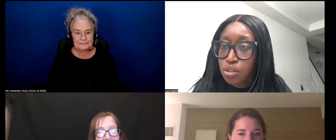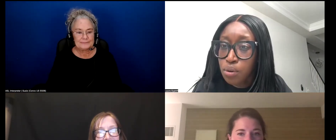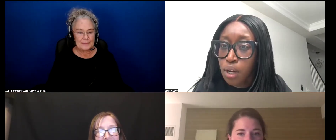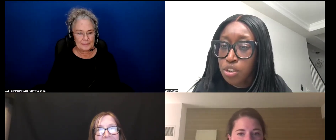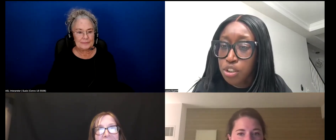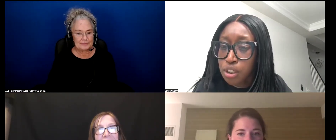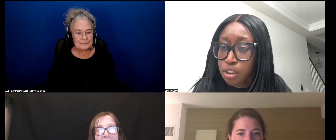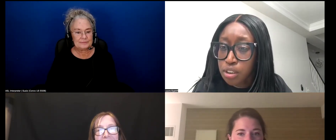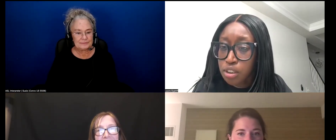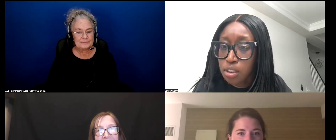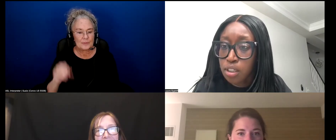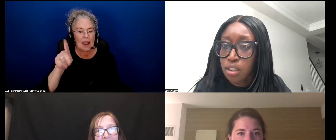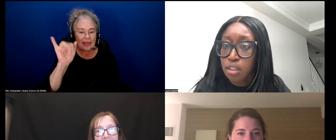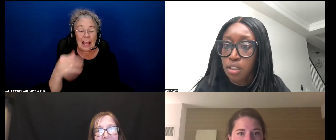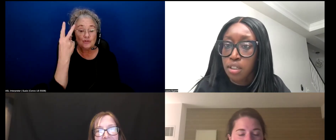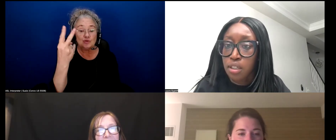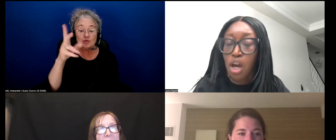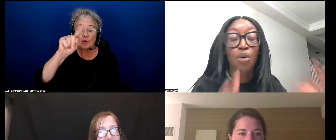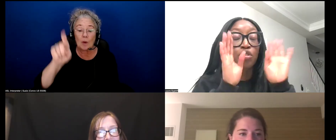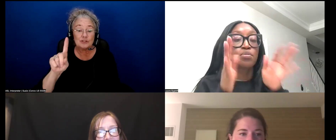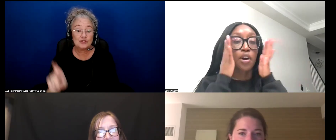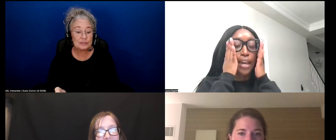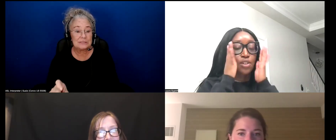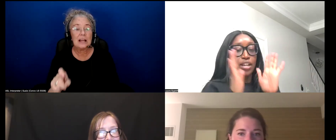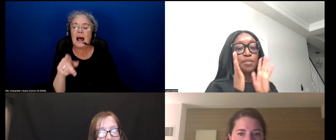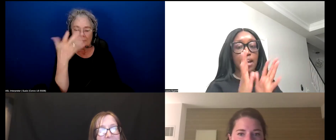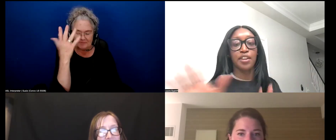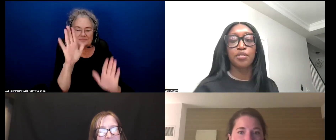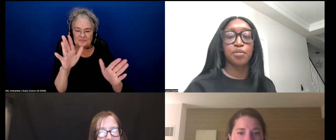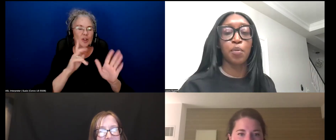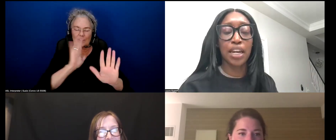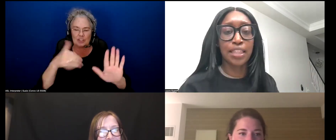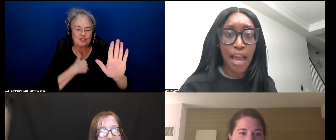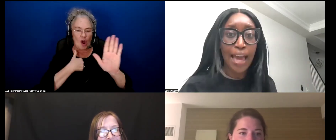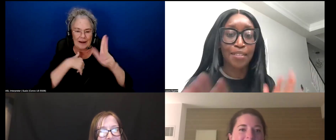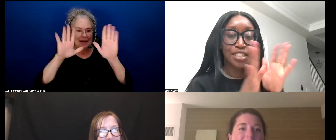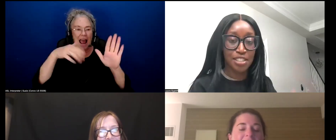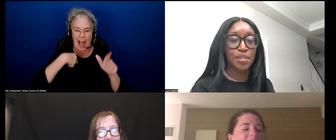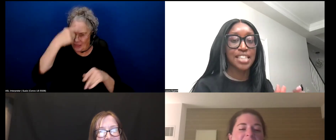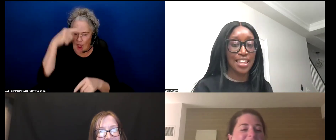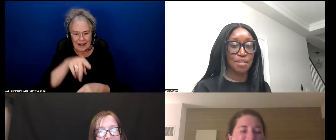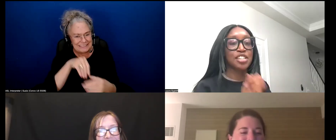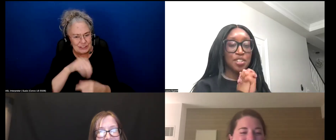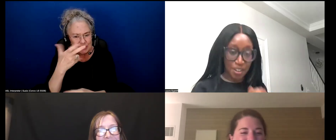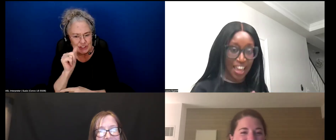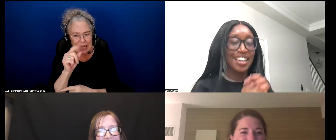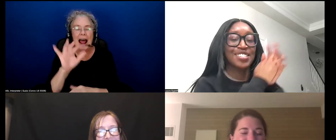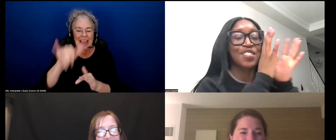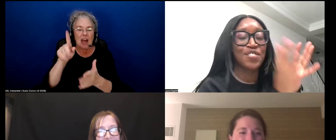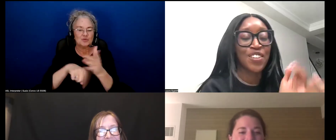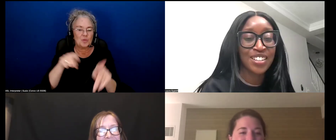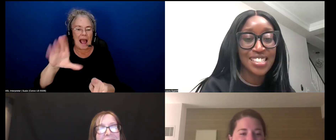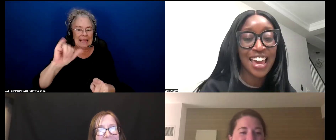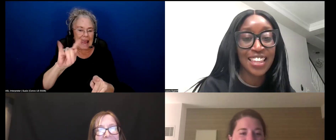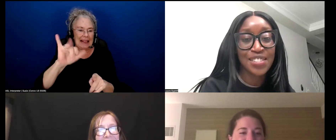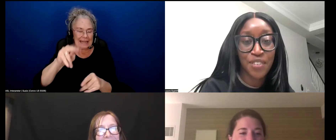Okay, the 2 questions. Oh, okay, sorry. I thought they were in the chat. It was just the ones Caitlin mentioned. Okay,